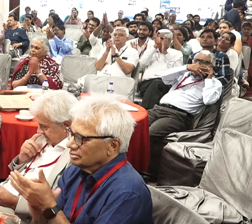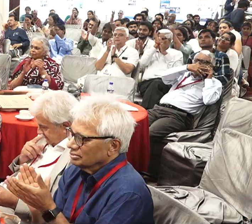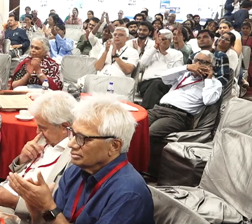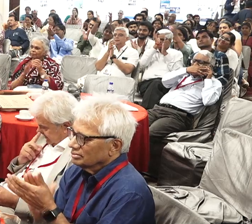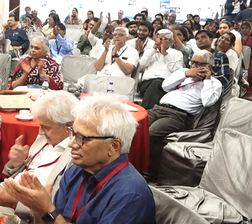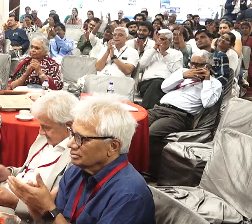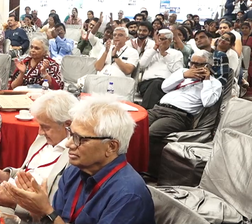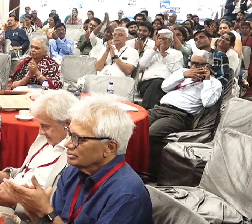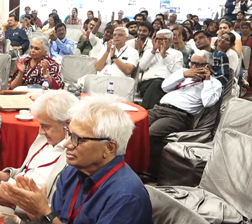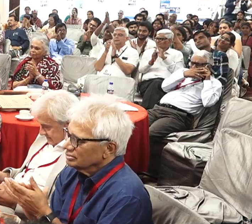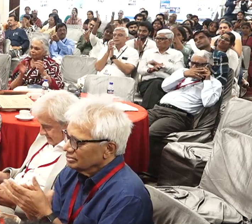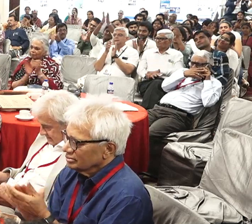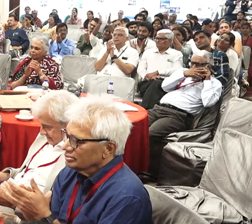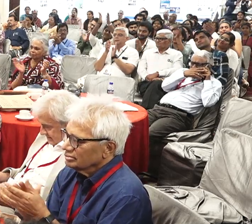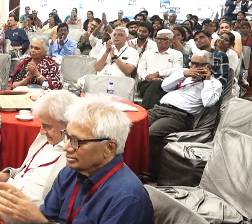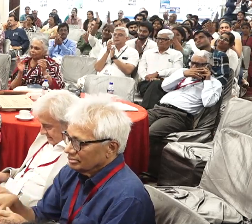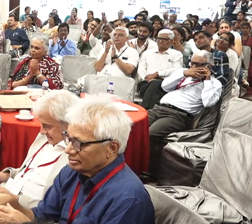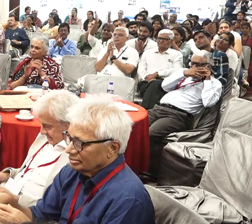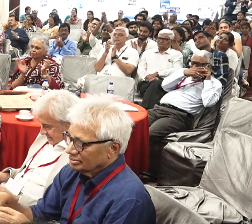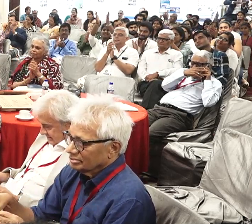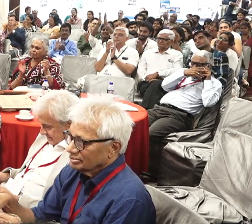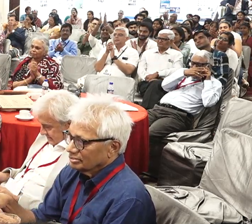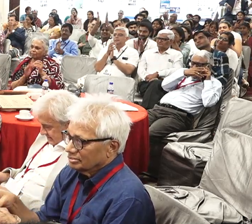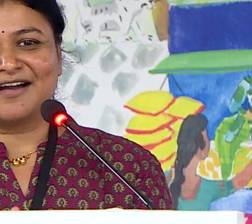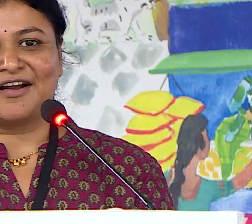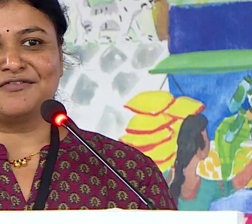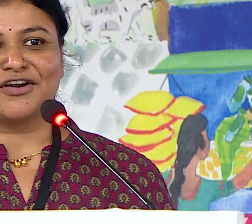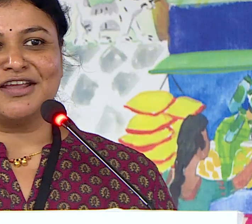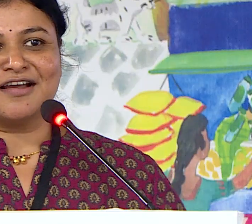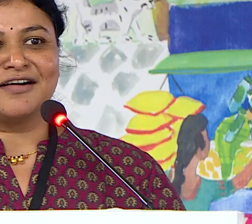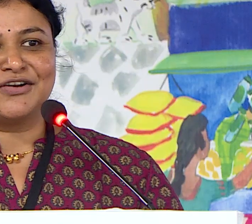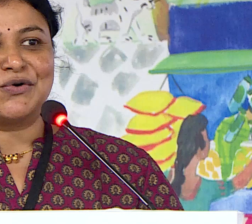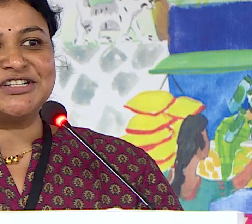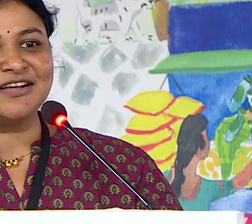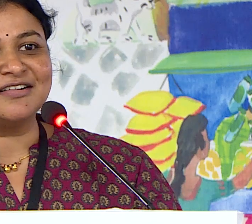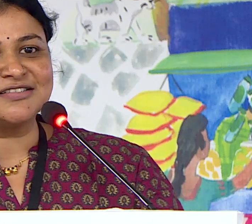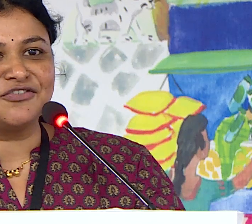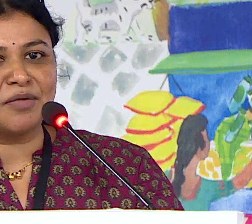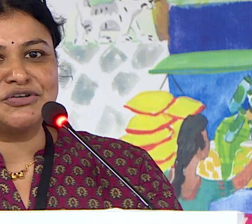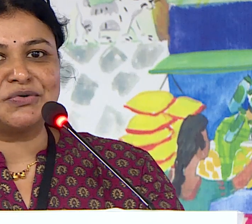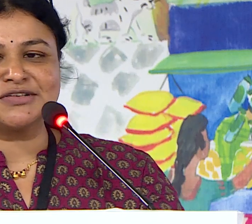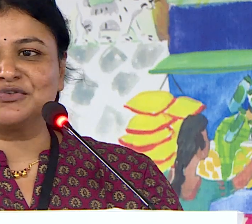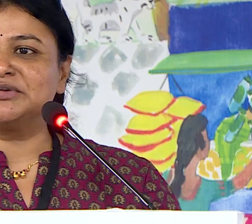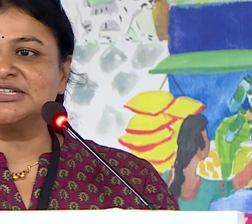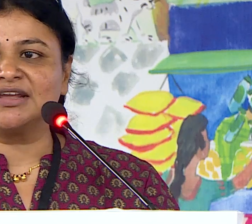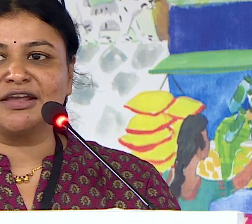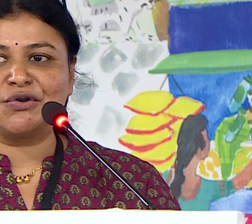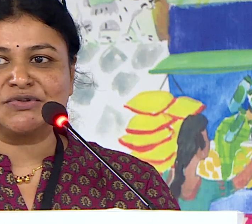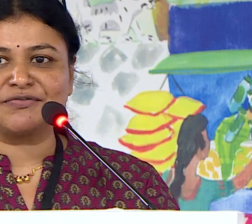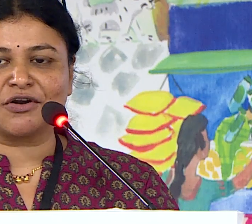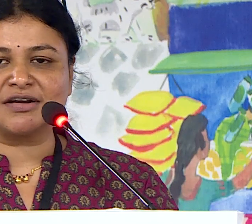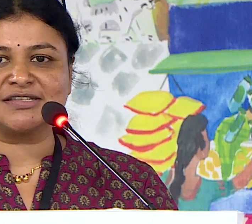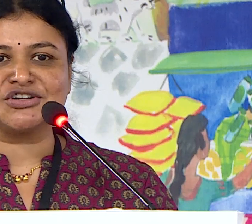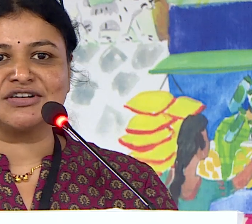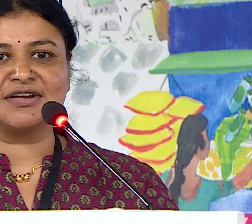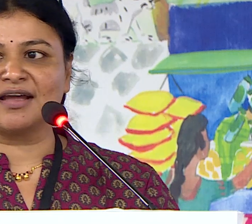for doing a fabulous job today for us. Our very young note takers and rapporteurs who've been taking notes